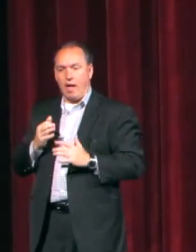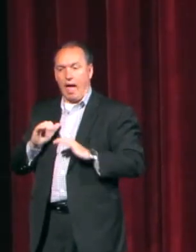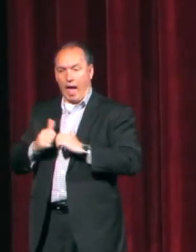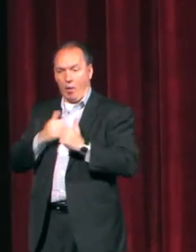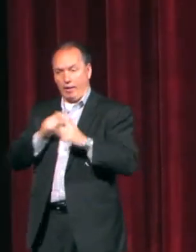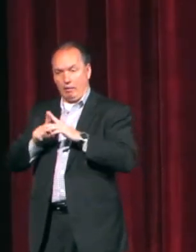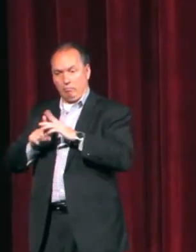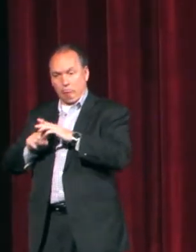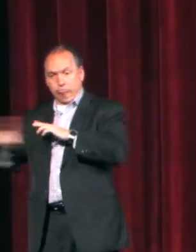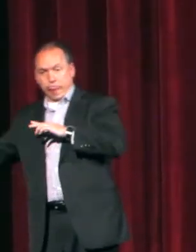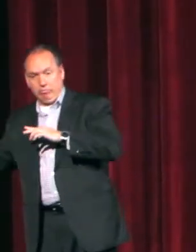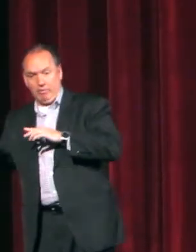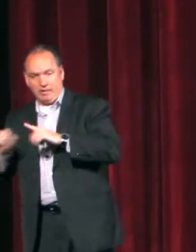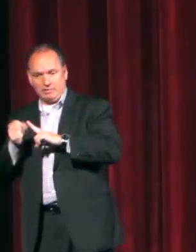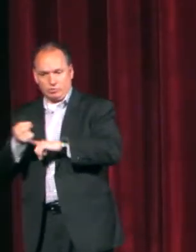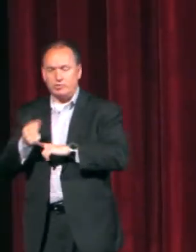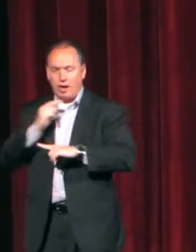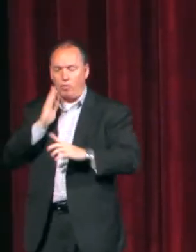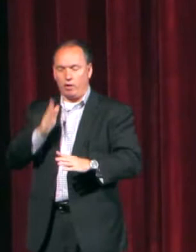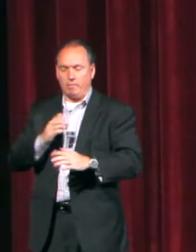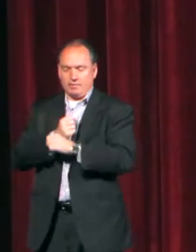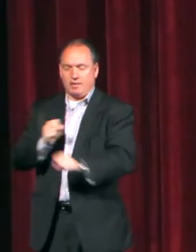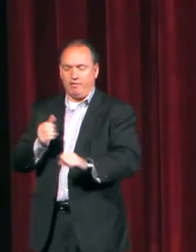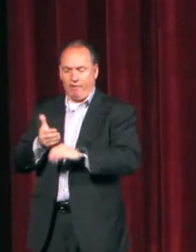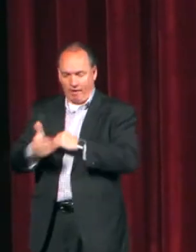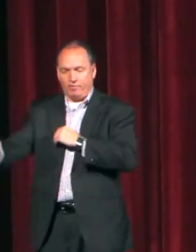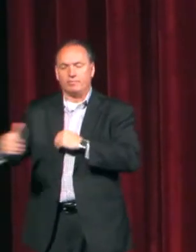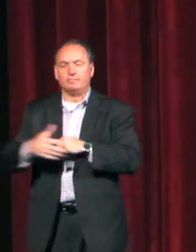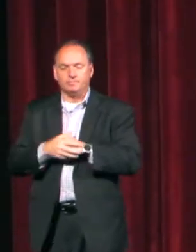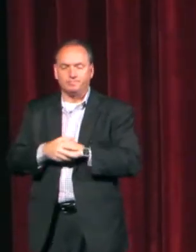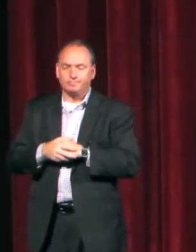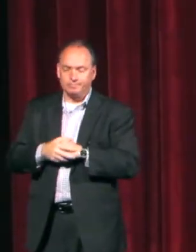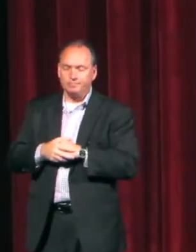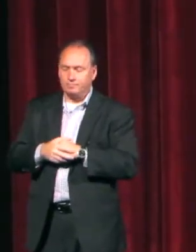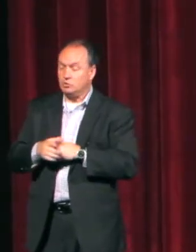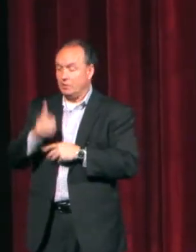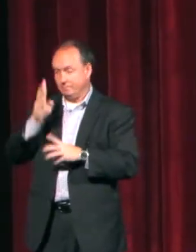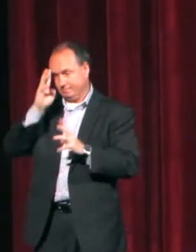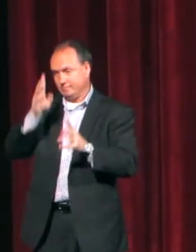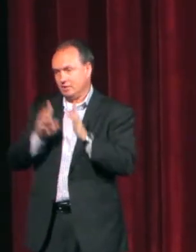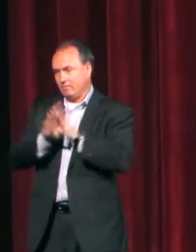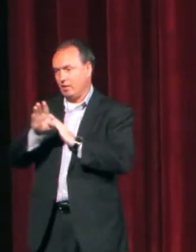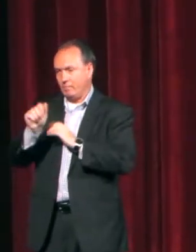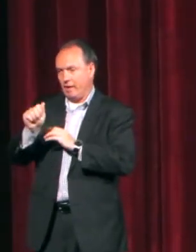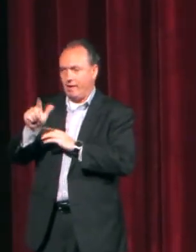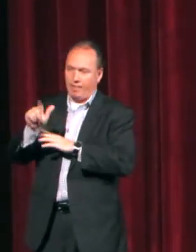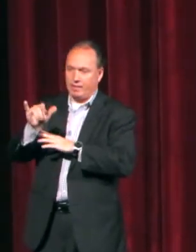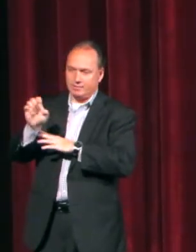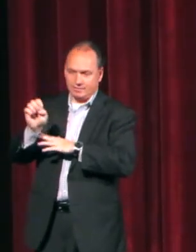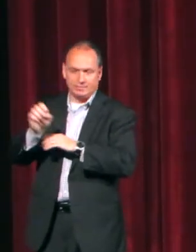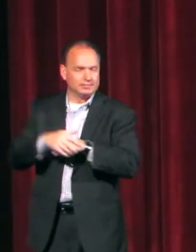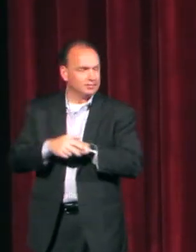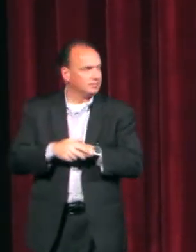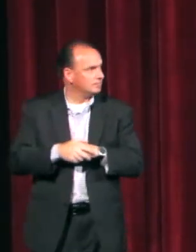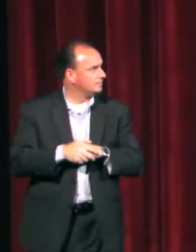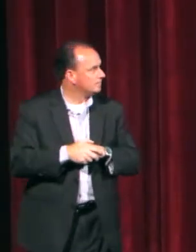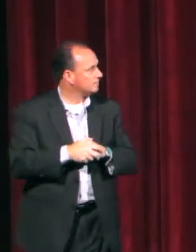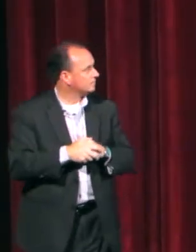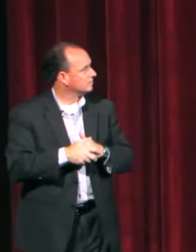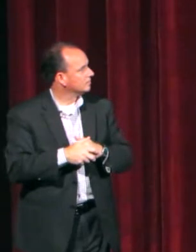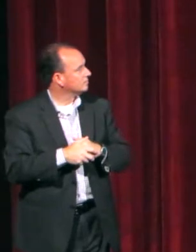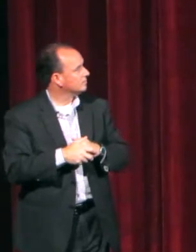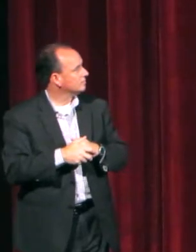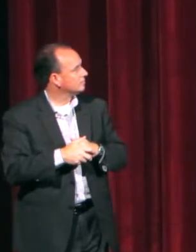out of this situation, and I'm going to be safe after that. And he then began the ALICE